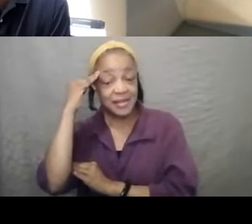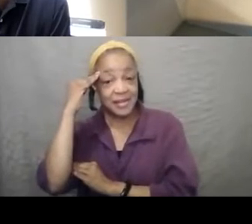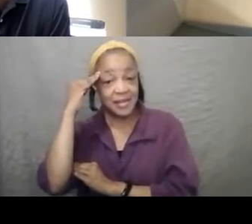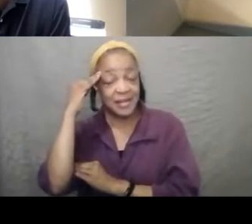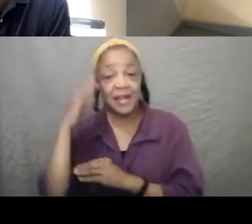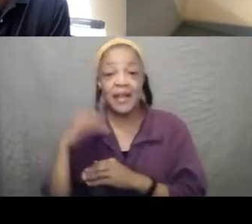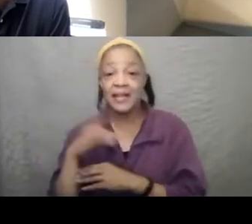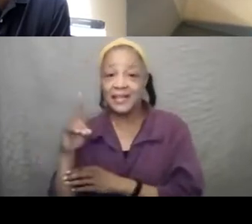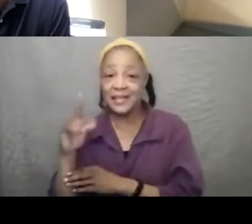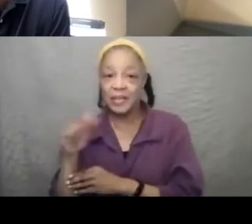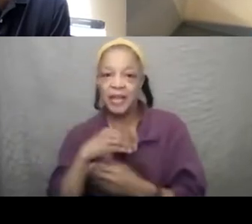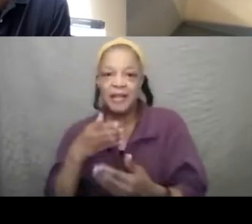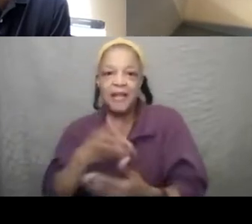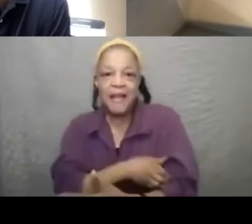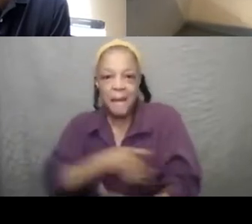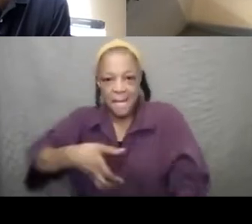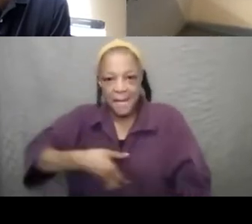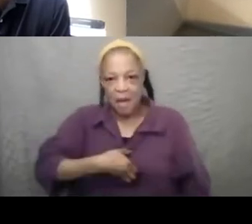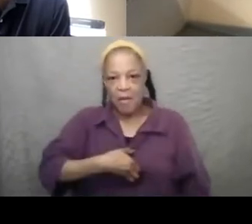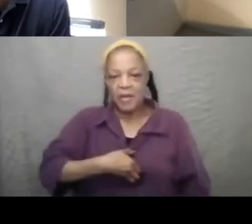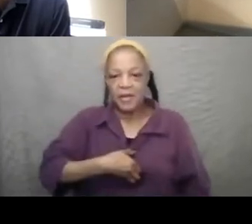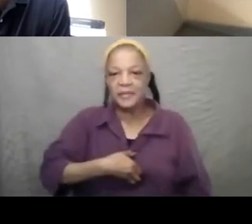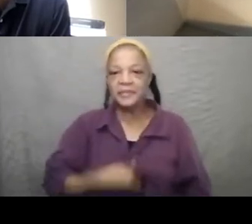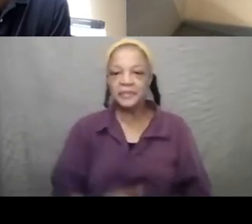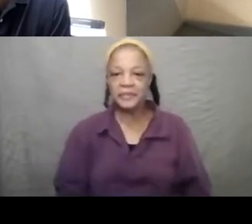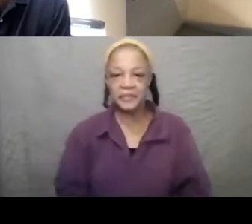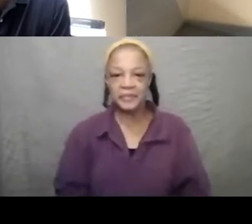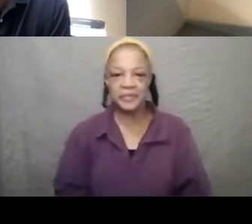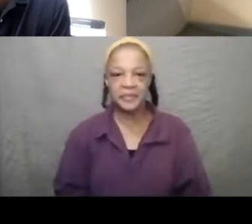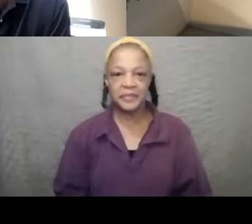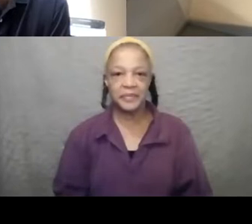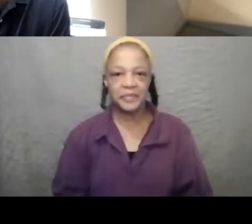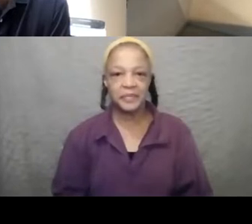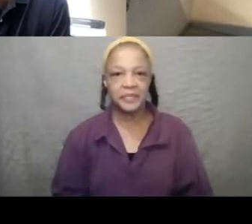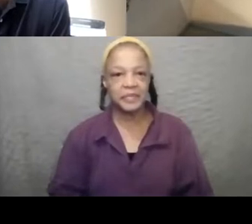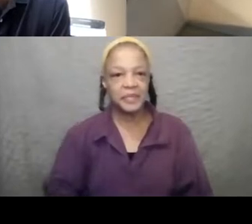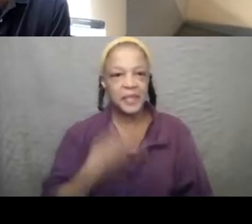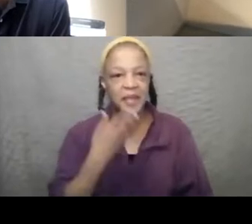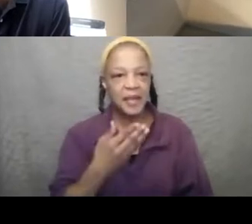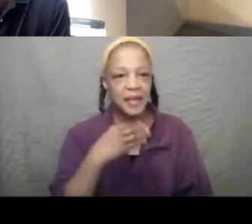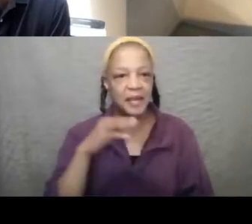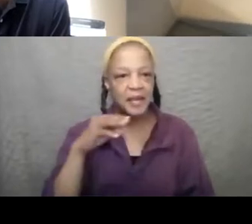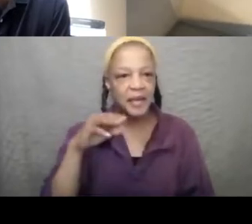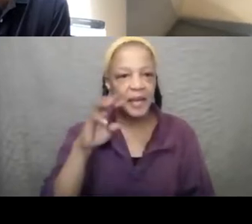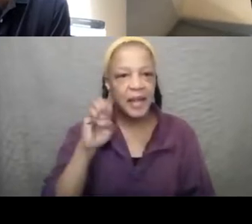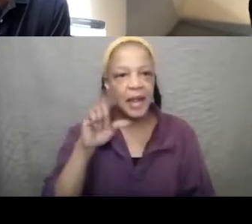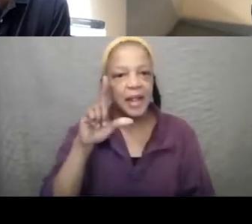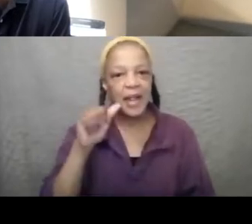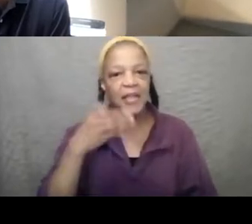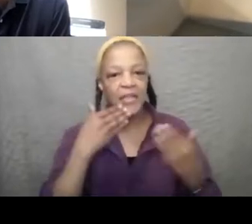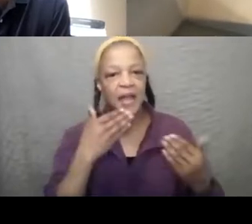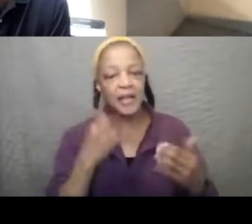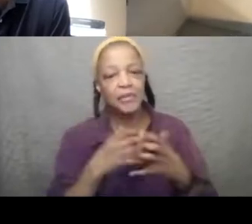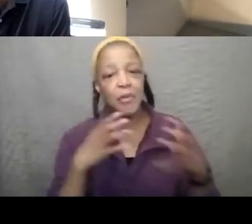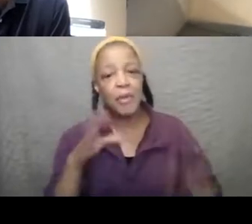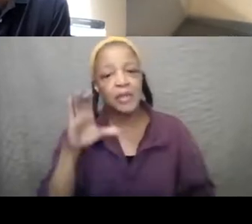disability empowerment. Thank you so much, Carlos. That's really wonderful. Thank you very